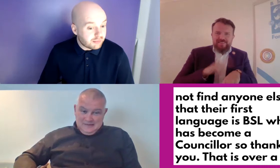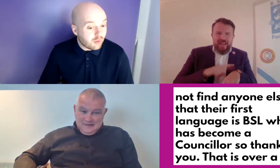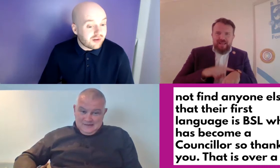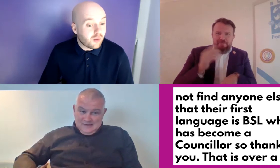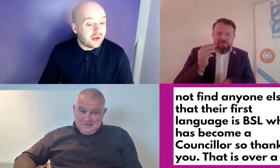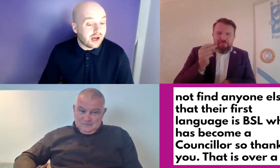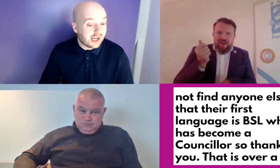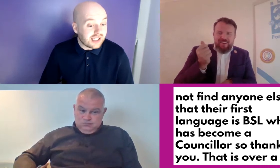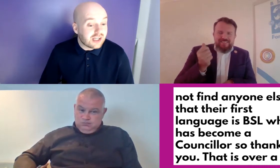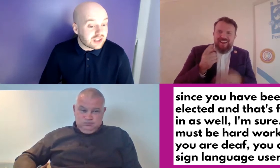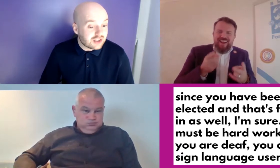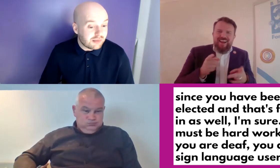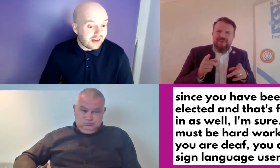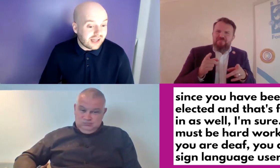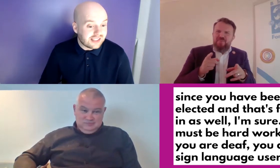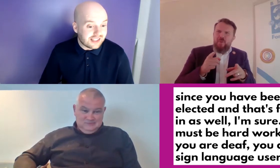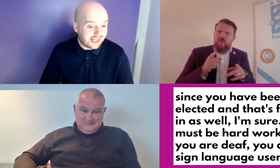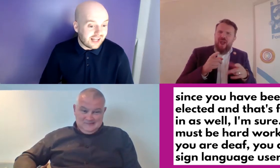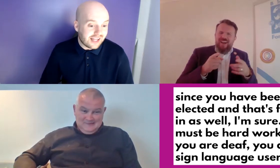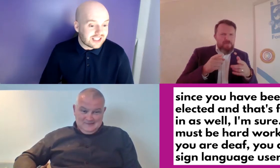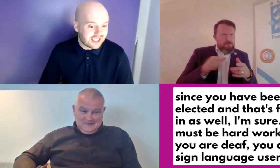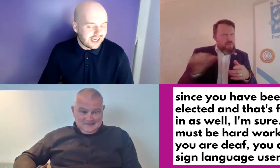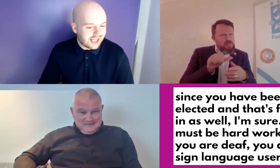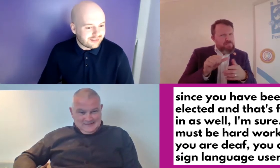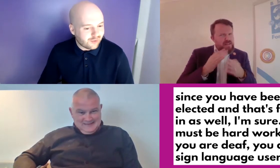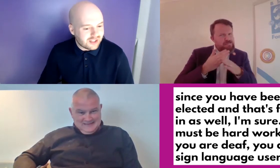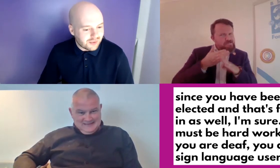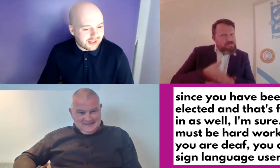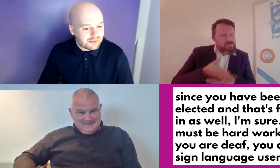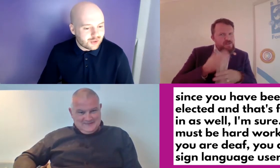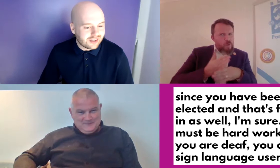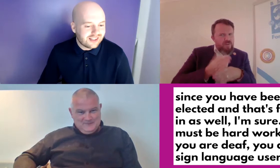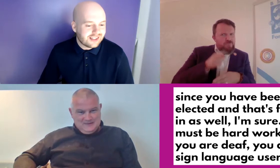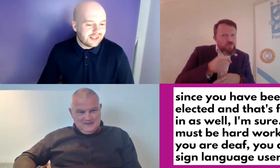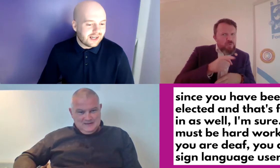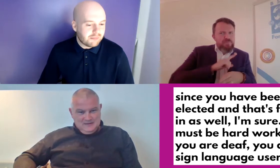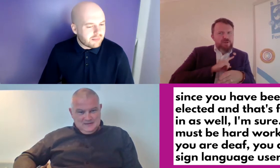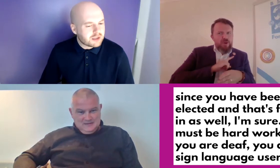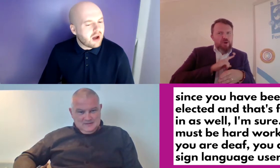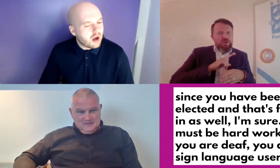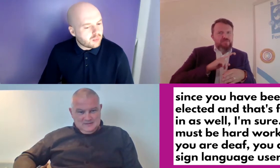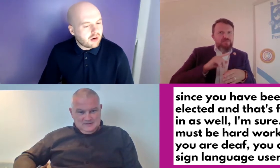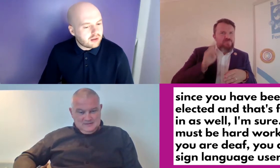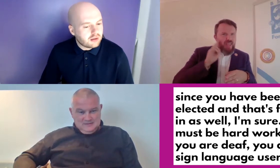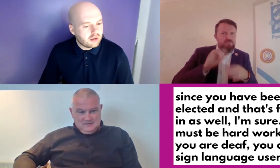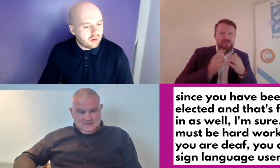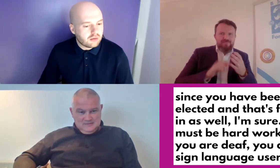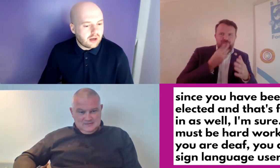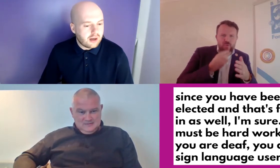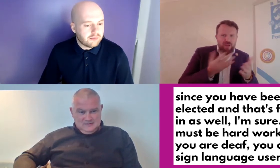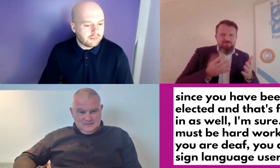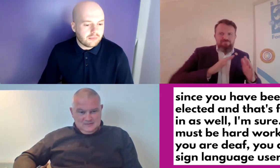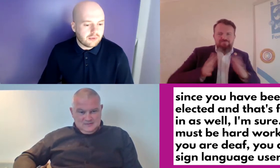That's been over a year since you've been elected, and again, that's flown as well, I'm sure. But it must be hard work, you know.